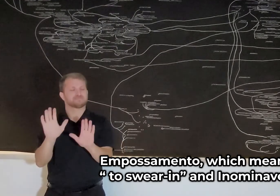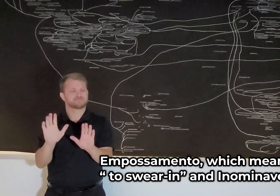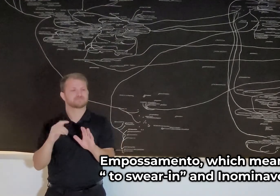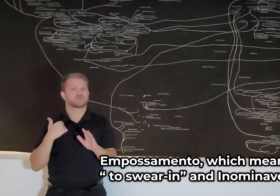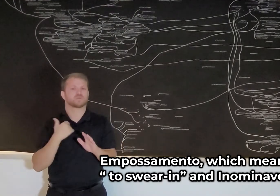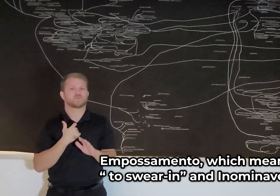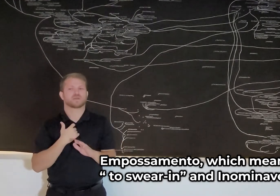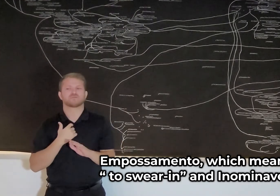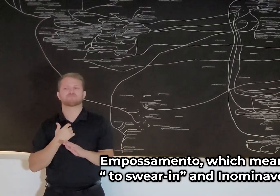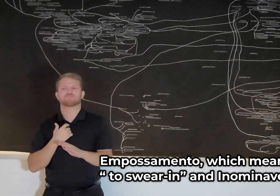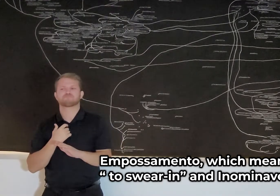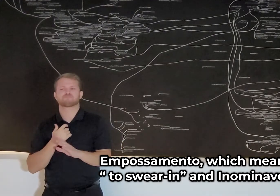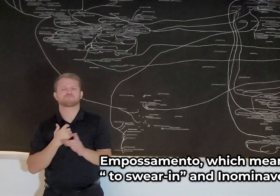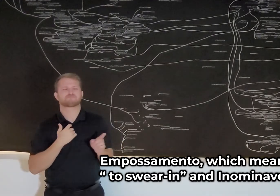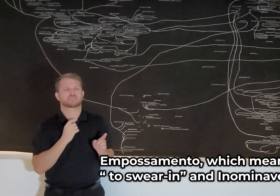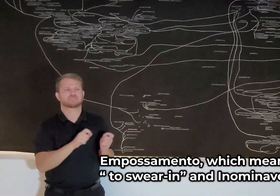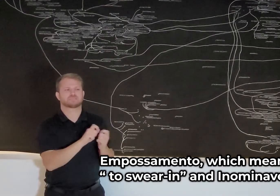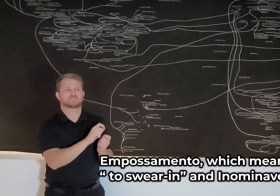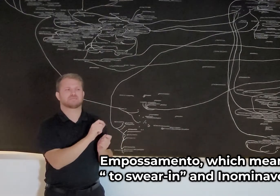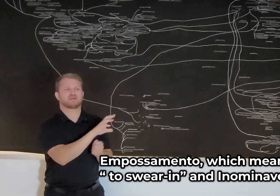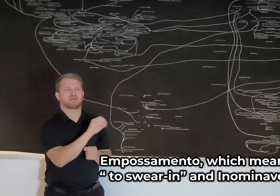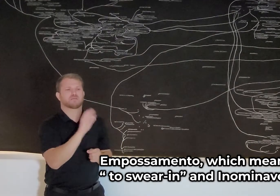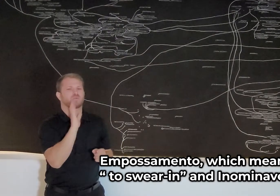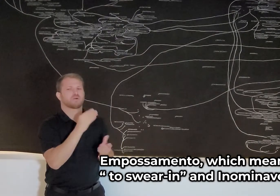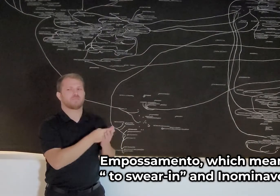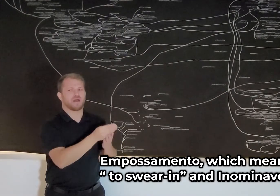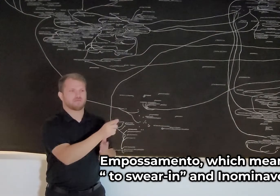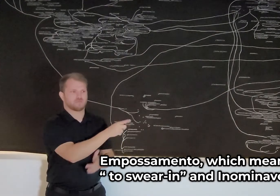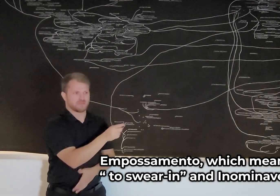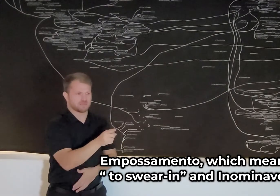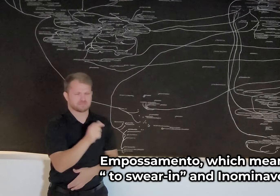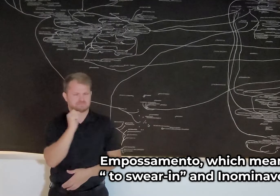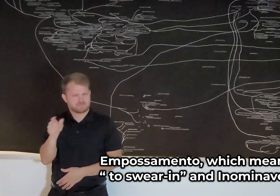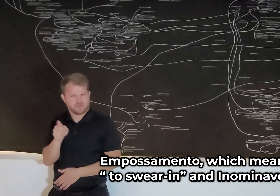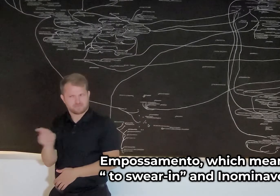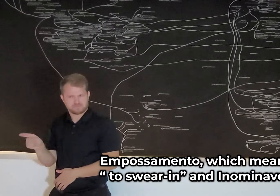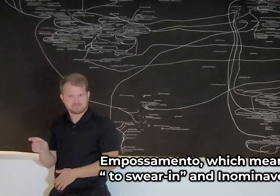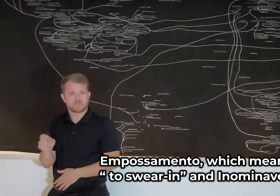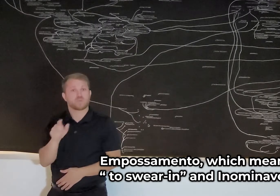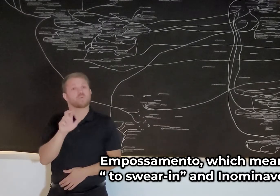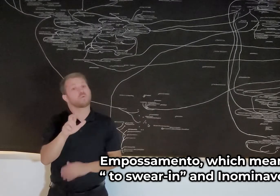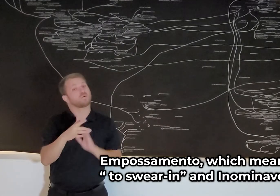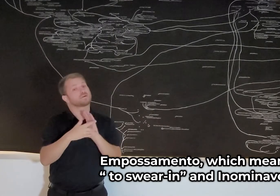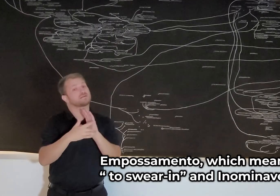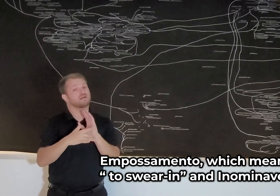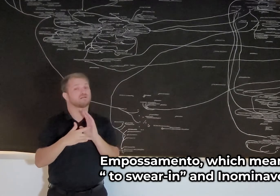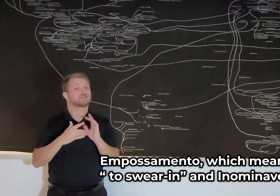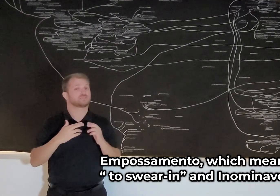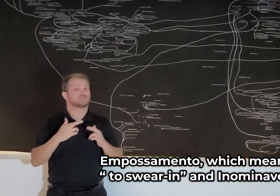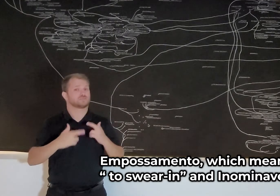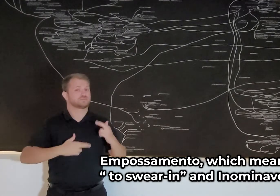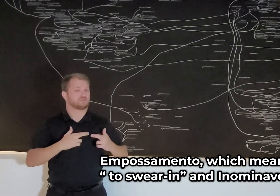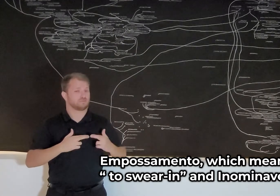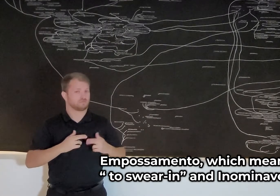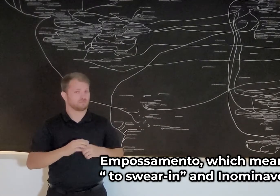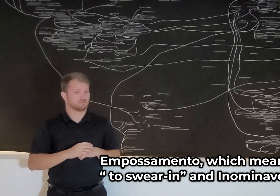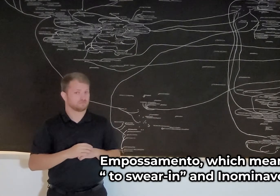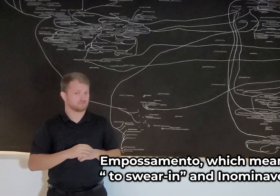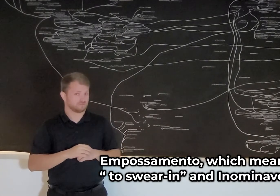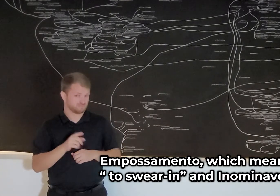specific companies or make sure we recycle our technology. Have you made any of these types of choices